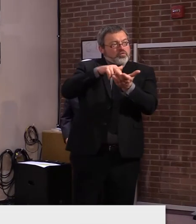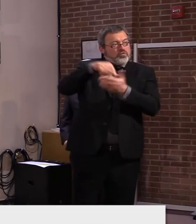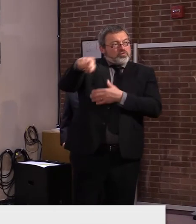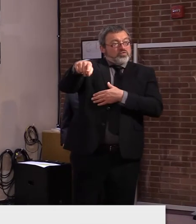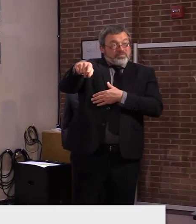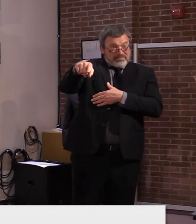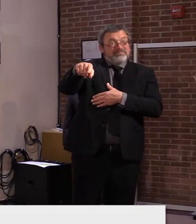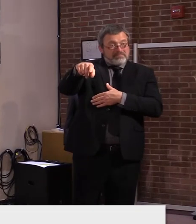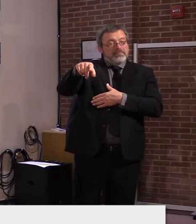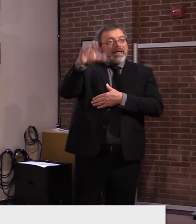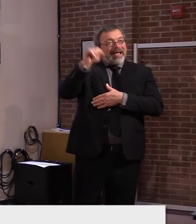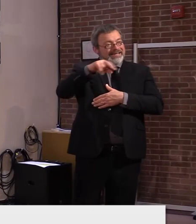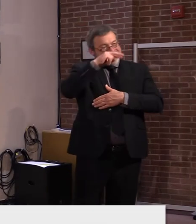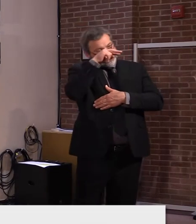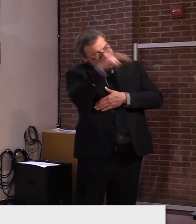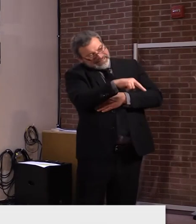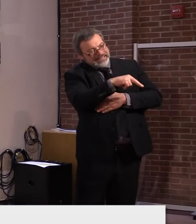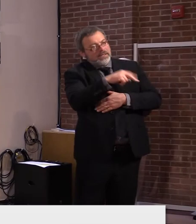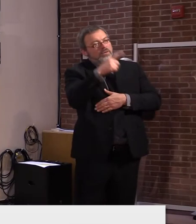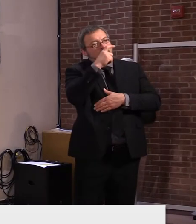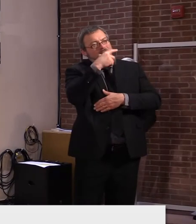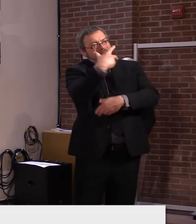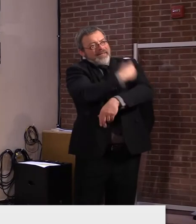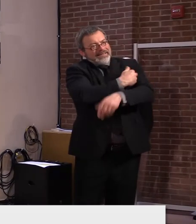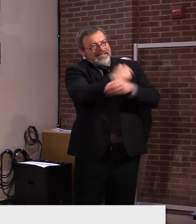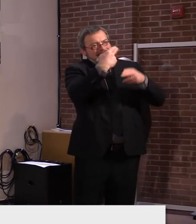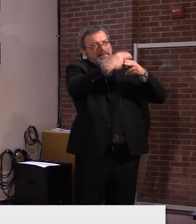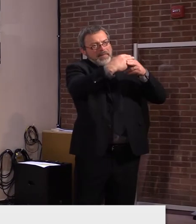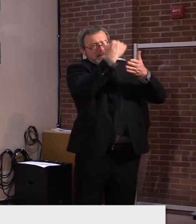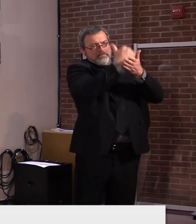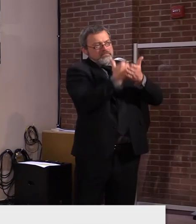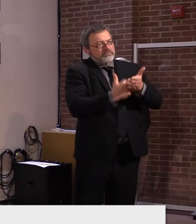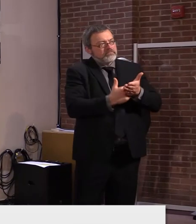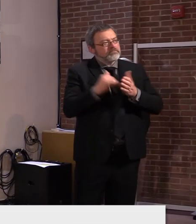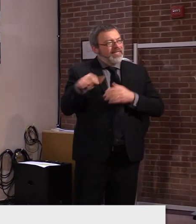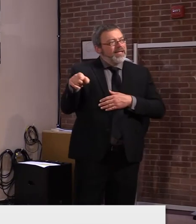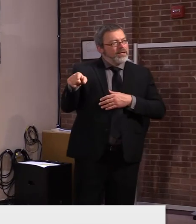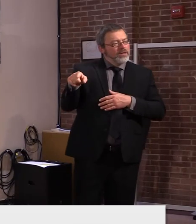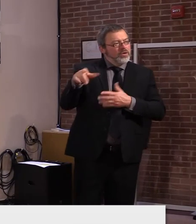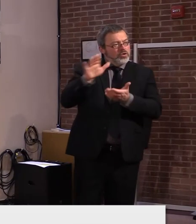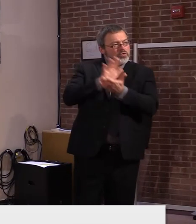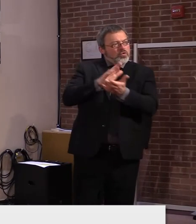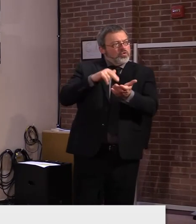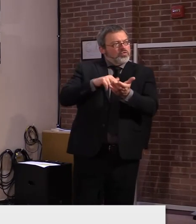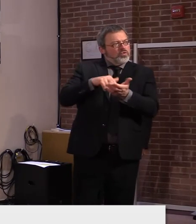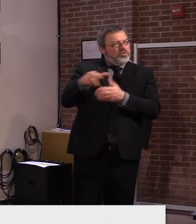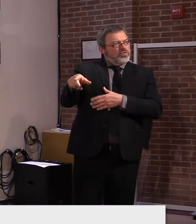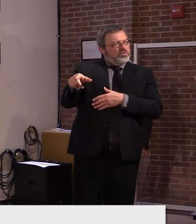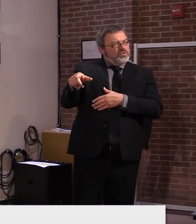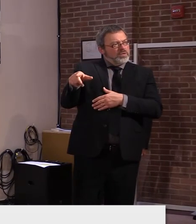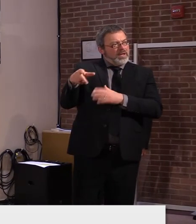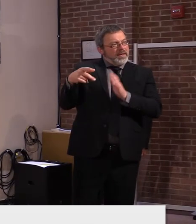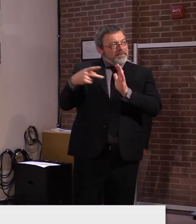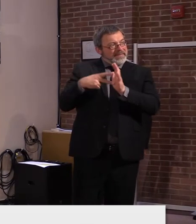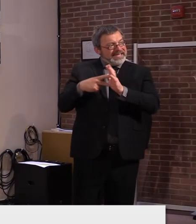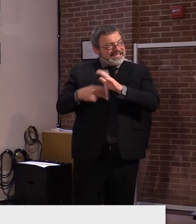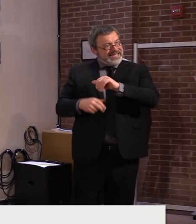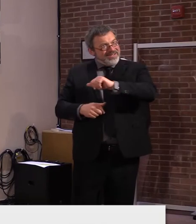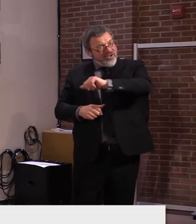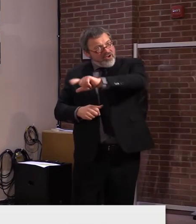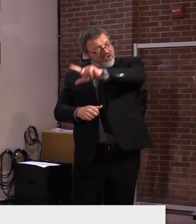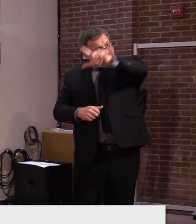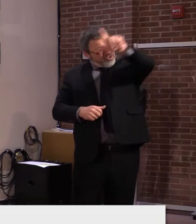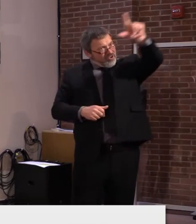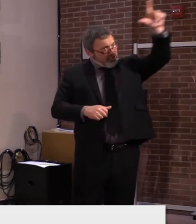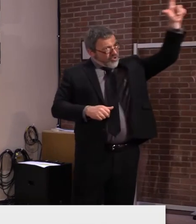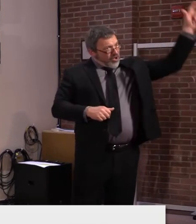records. I'm wondering if school nurses will have access to everybody's records or just